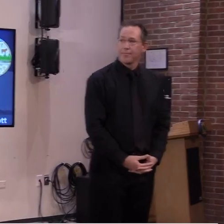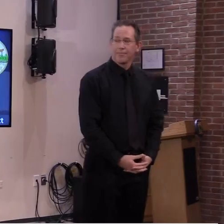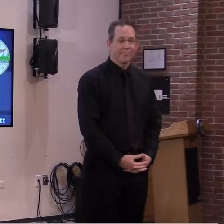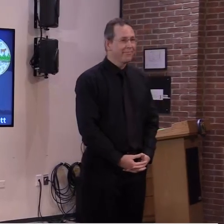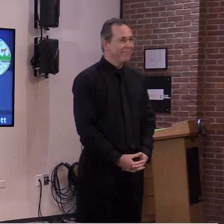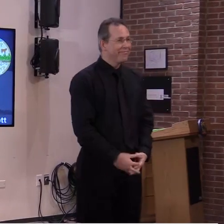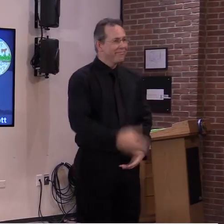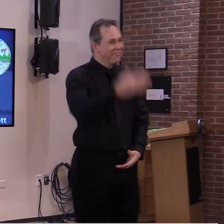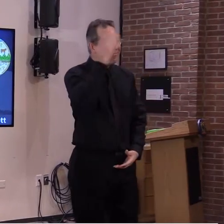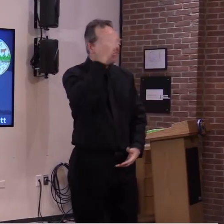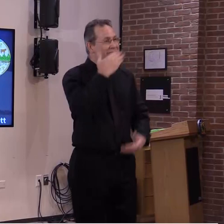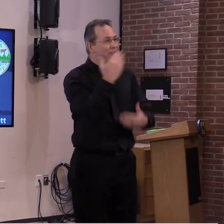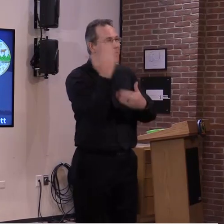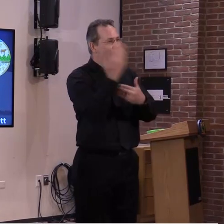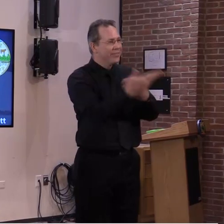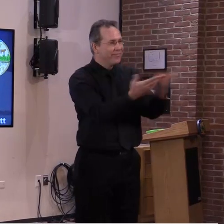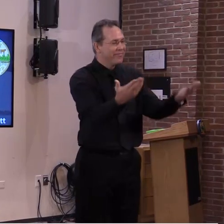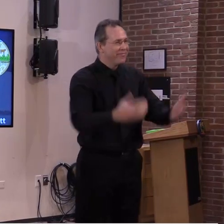Good morning, everyone.